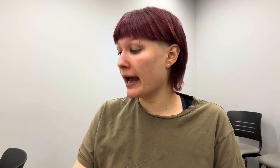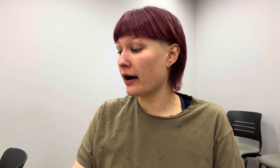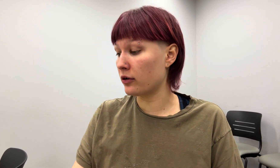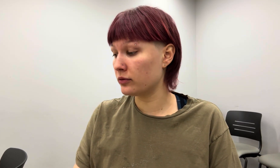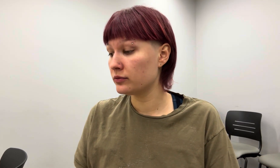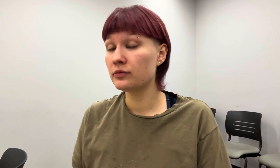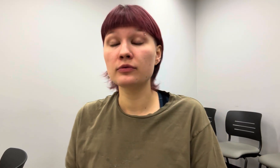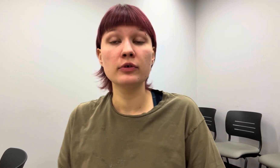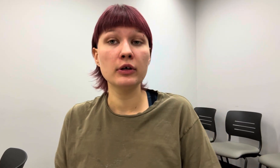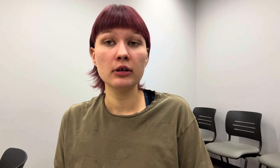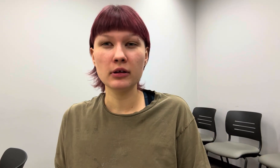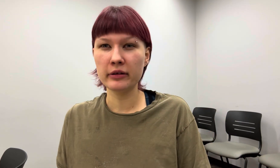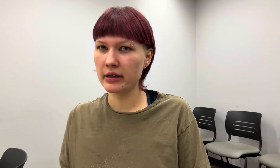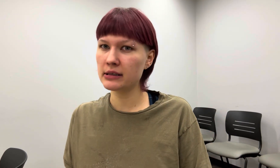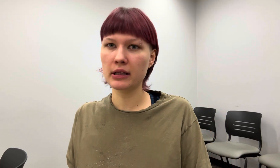Now, this clip